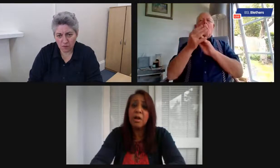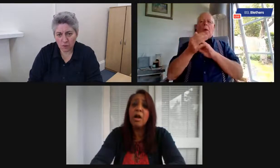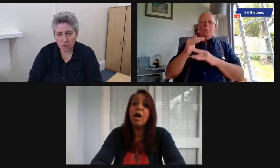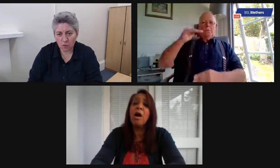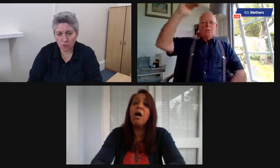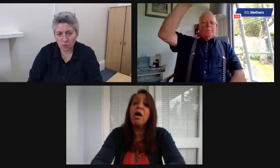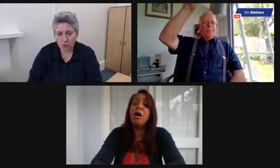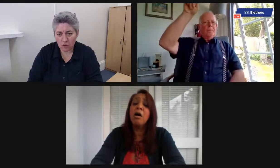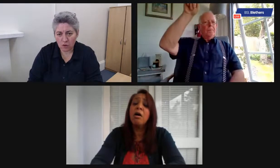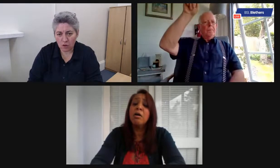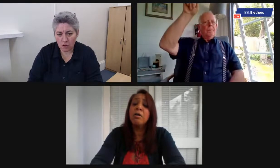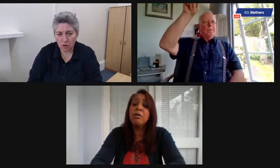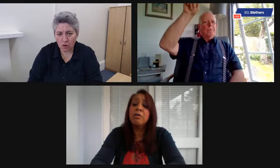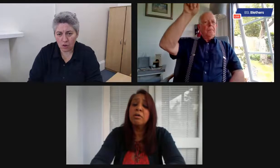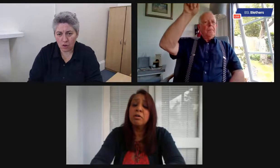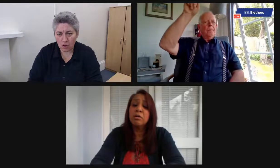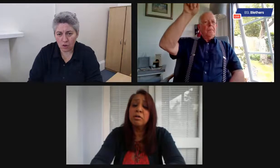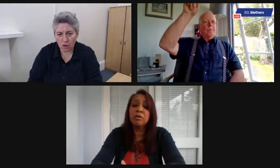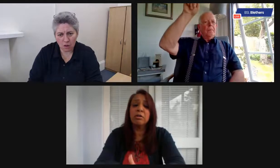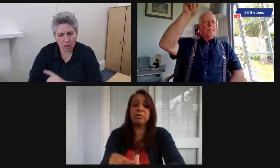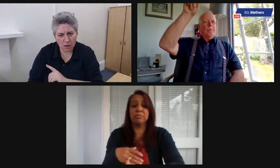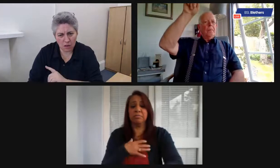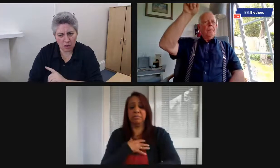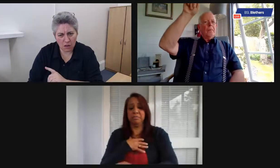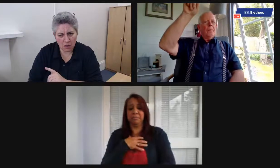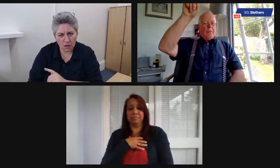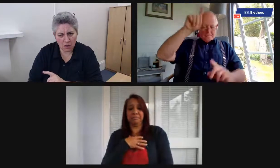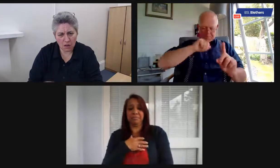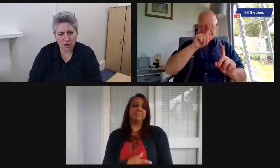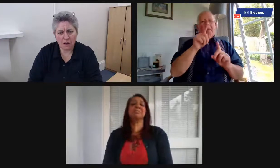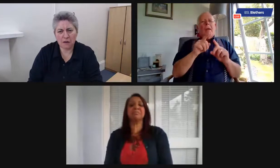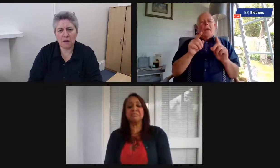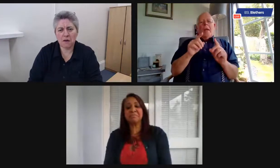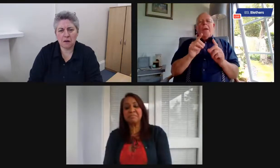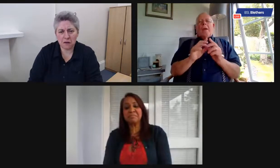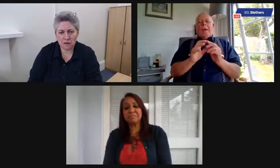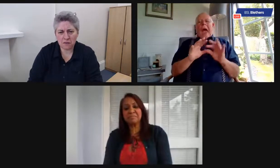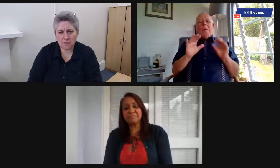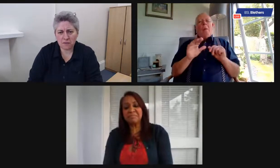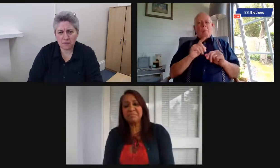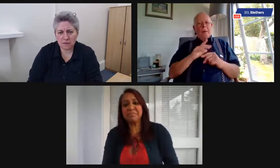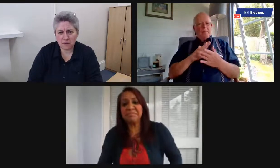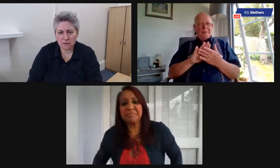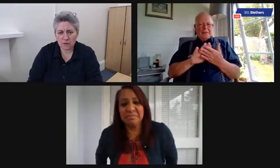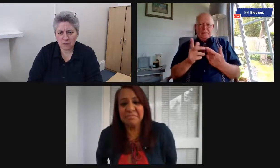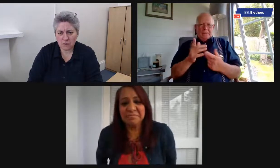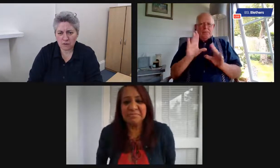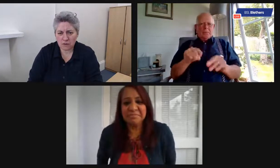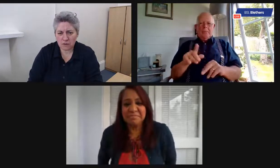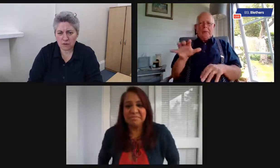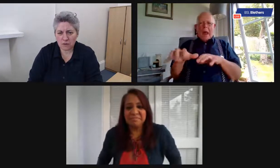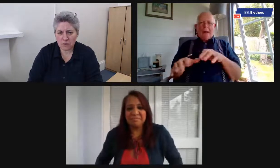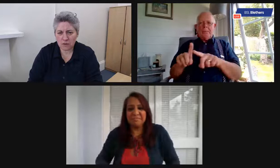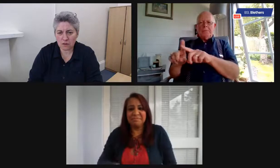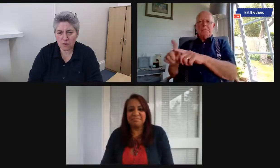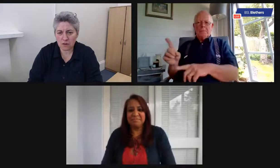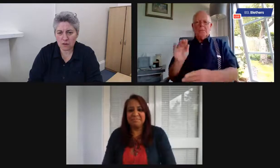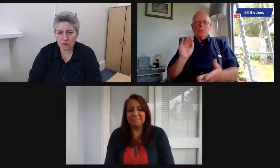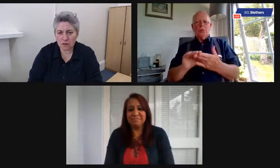the pricklier leaves at the bottom and the smoother ones at the top. Why? Well, it's a kind of adaptation. The